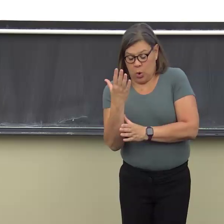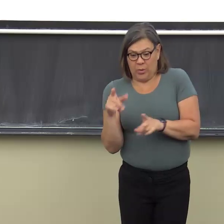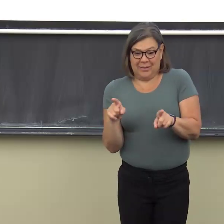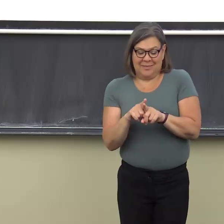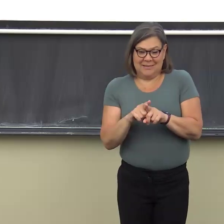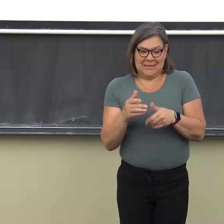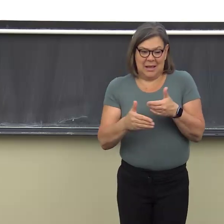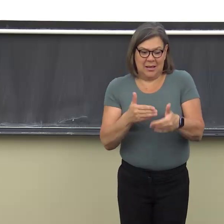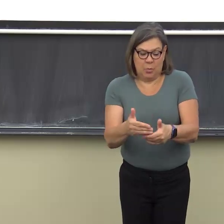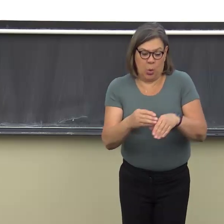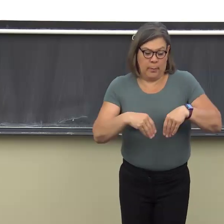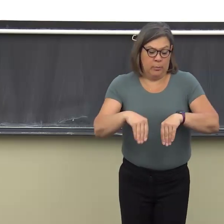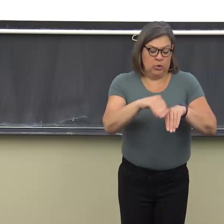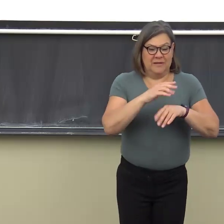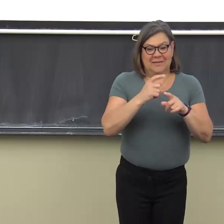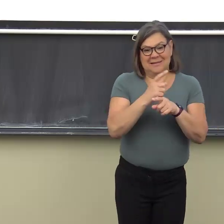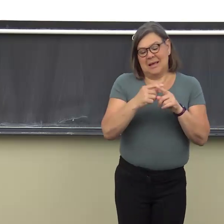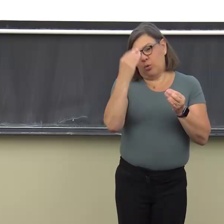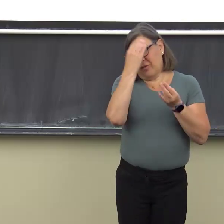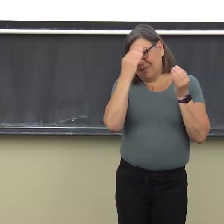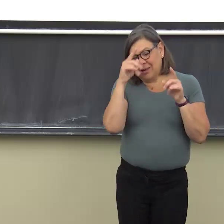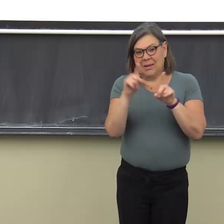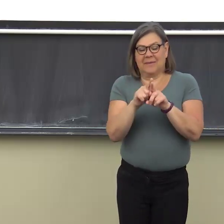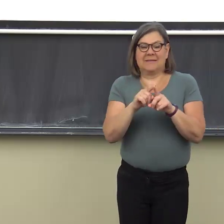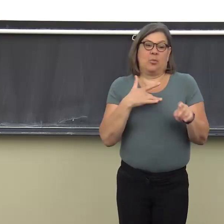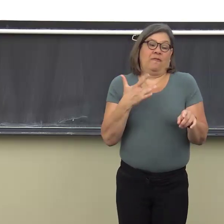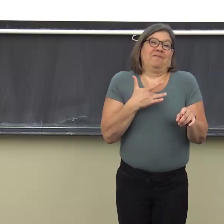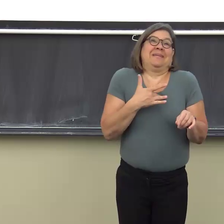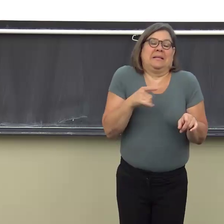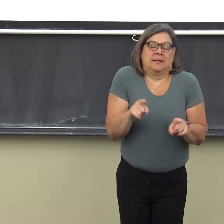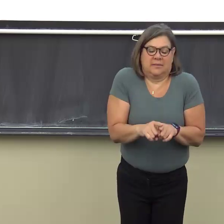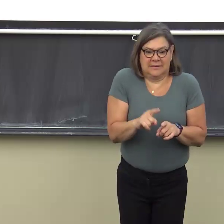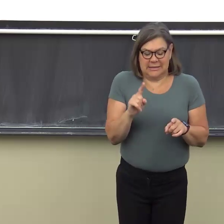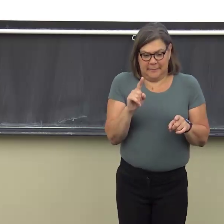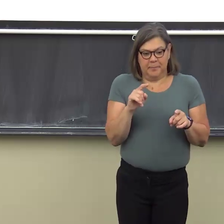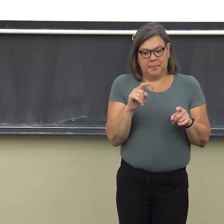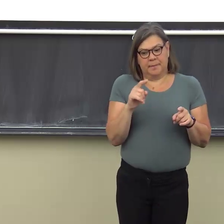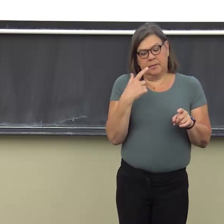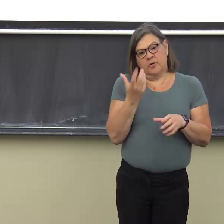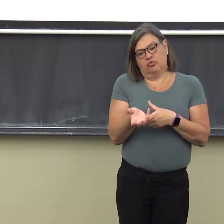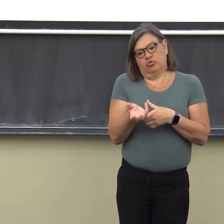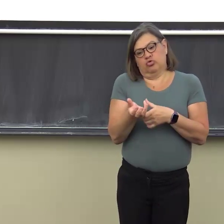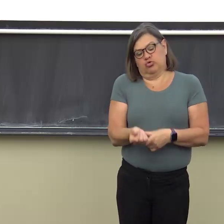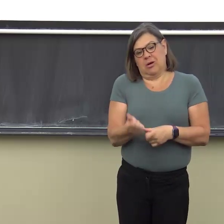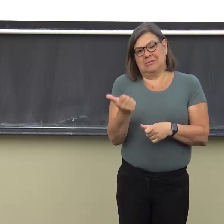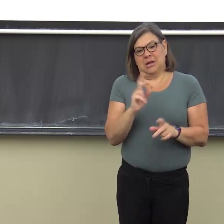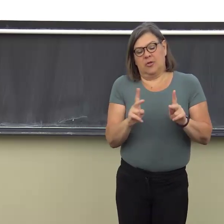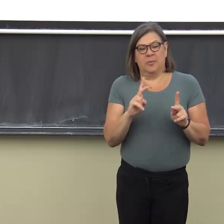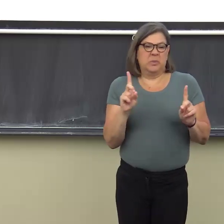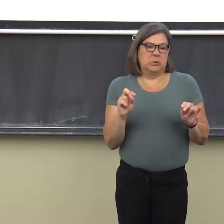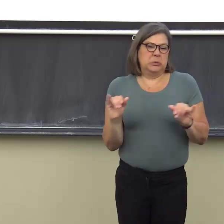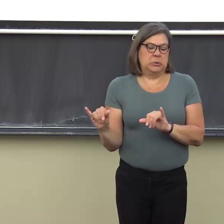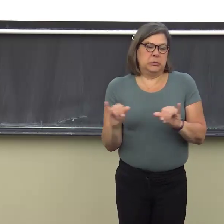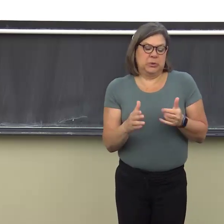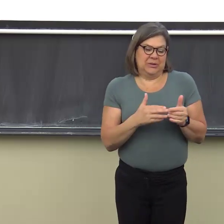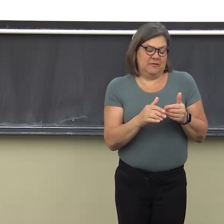direction, or moving in the same direction, or thinking in the same direction, or feeling in the same direction, you have to trust that other people are doing it too, even if you don't